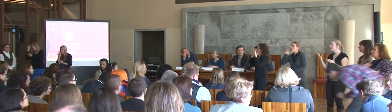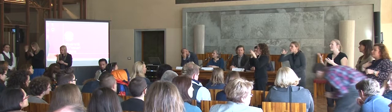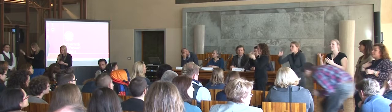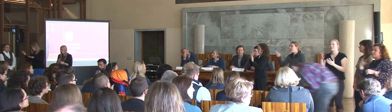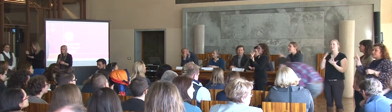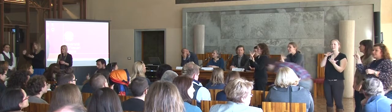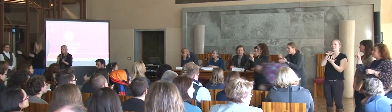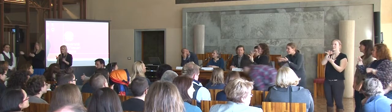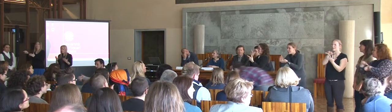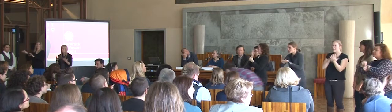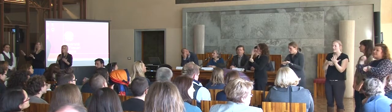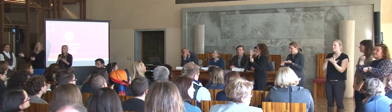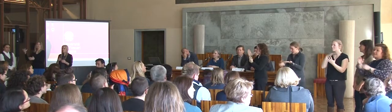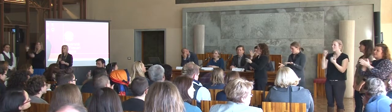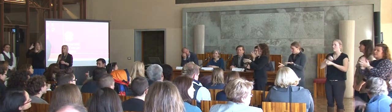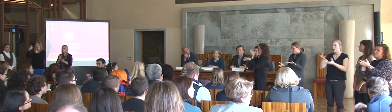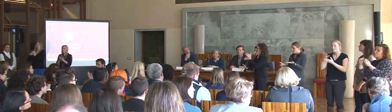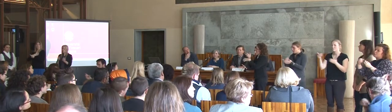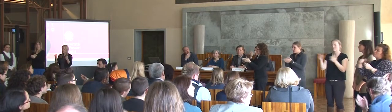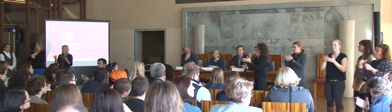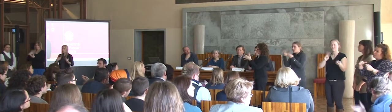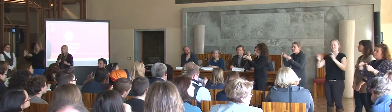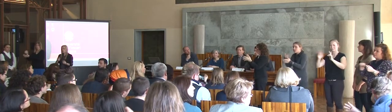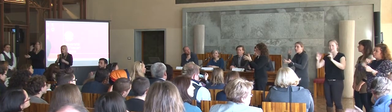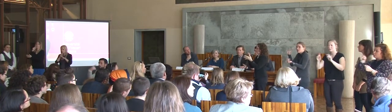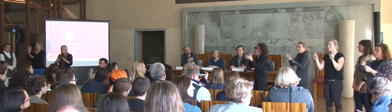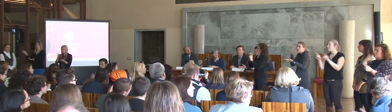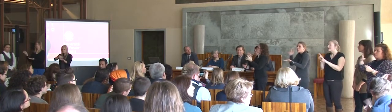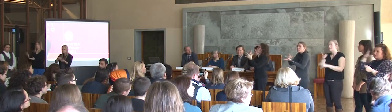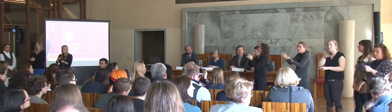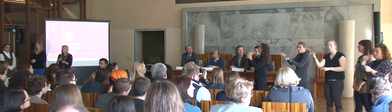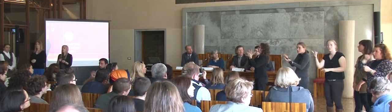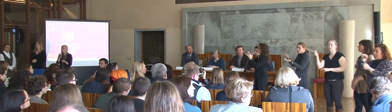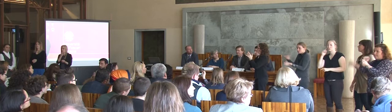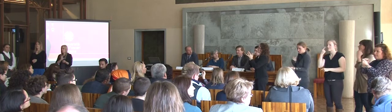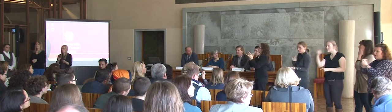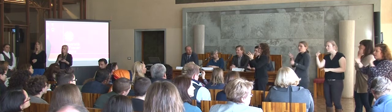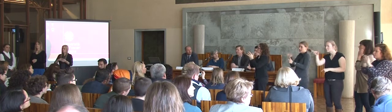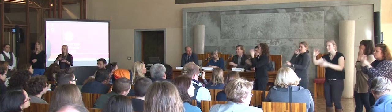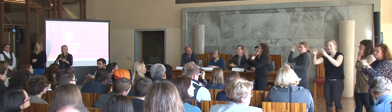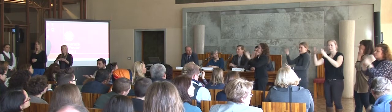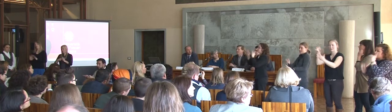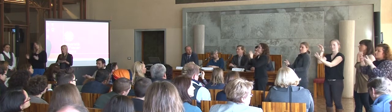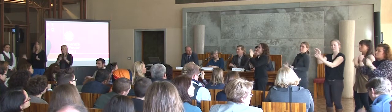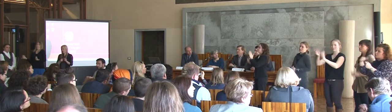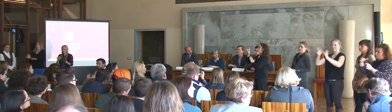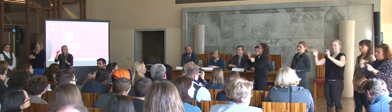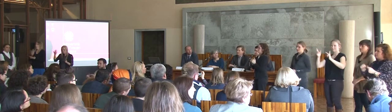get important information from the society on the internet with a device like this, even if you can't read.